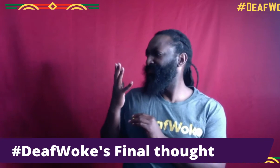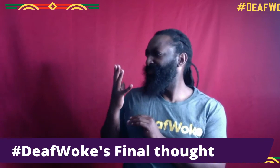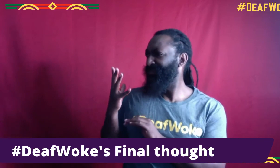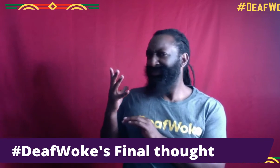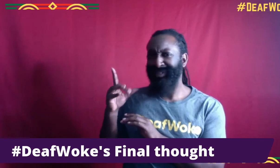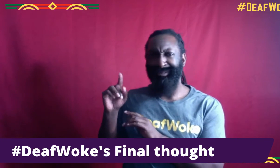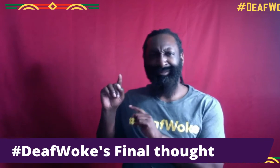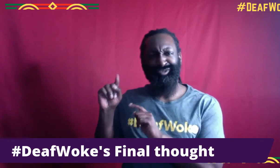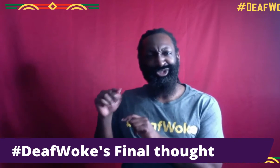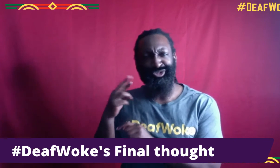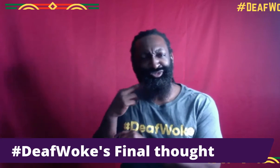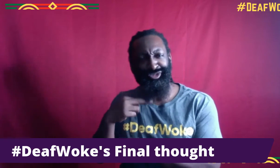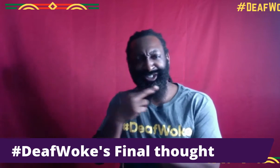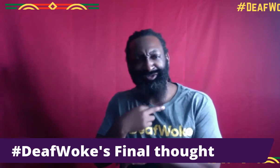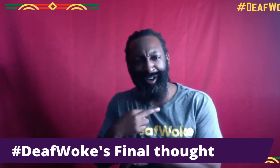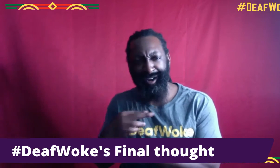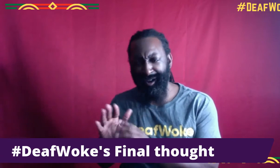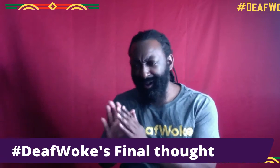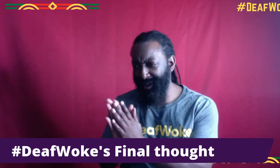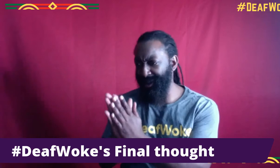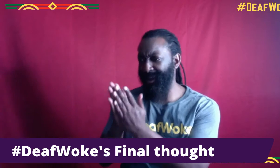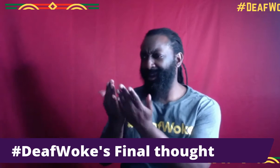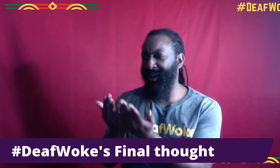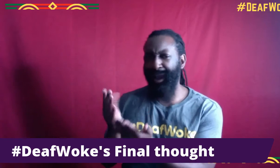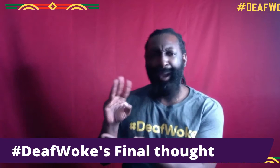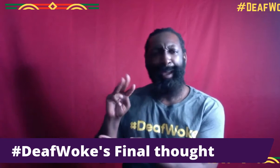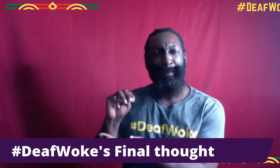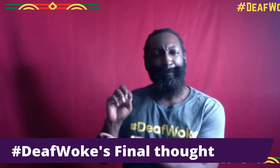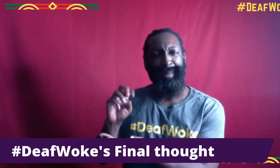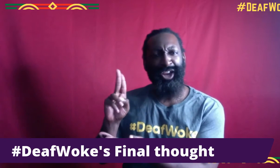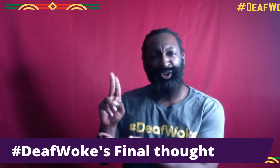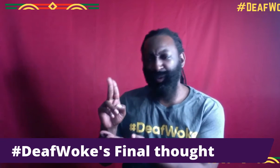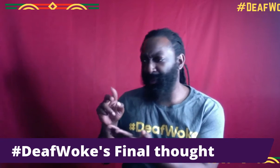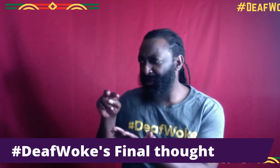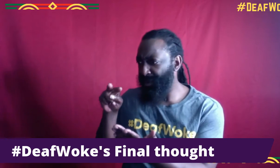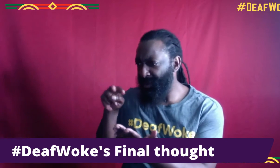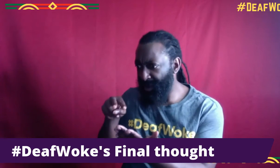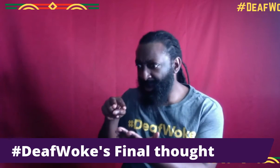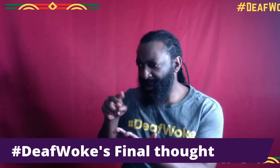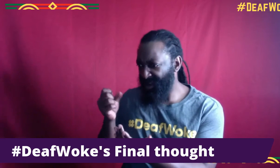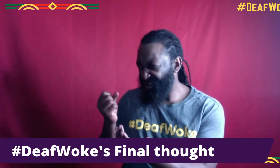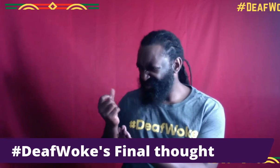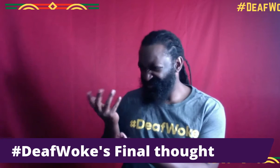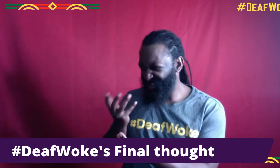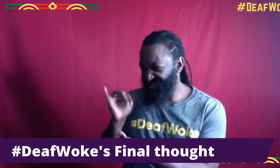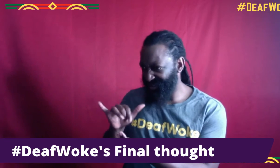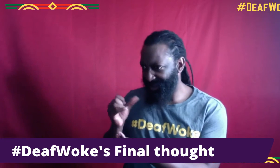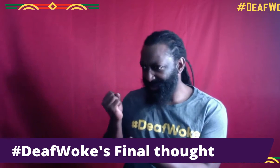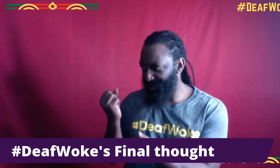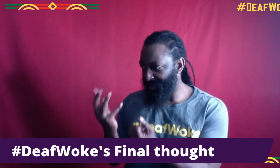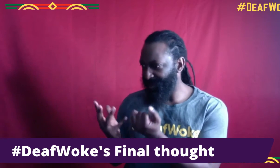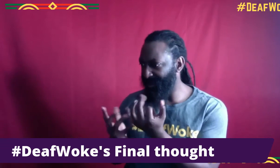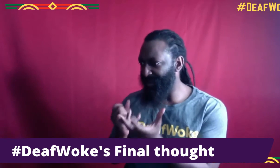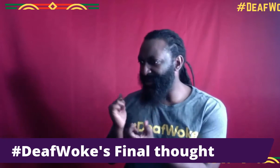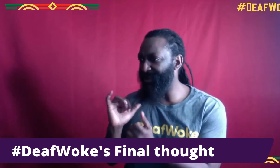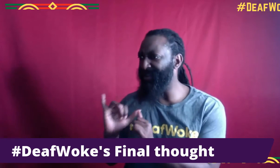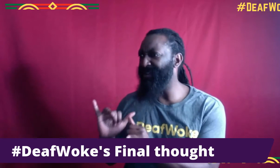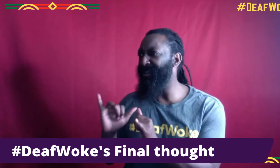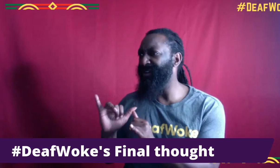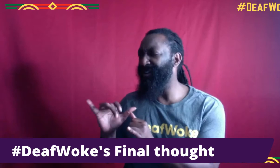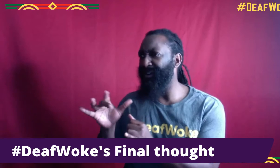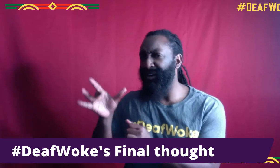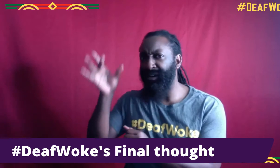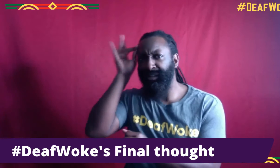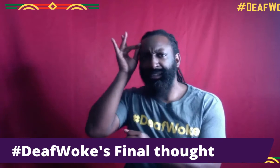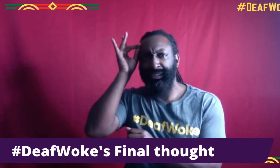Something that touched her when she was a child at a restaurant. Saw the menu. Was